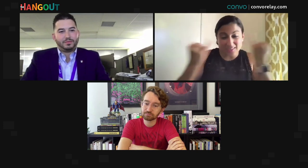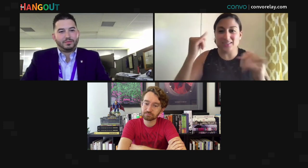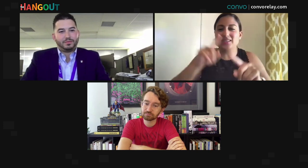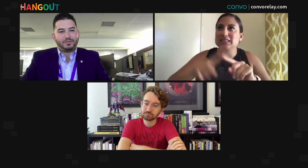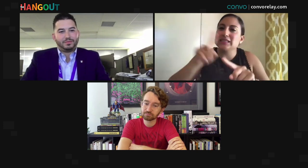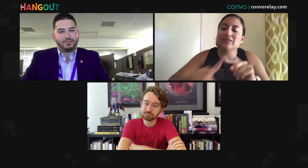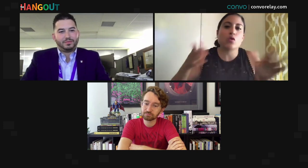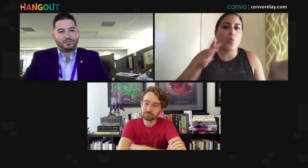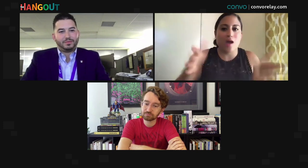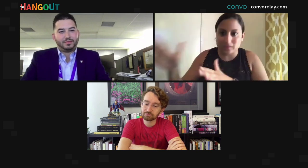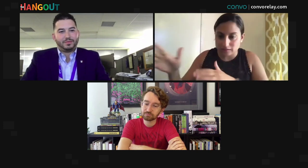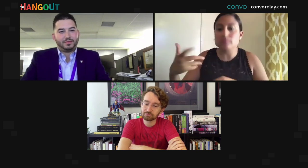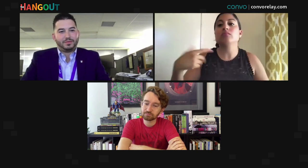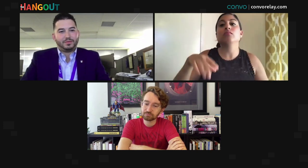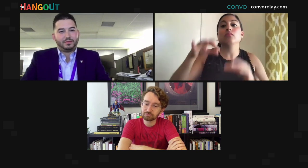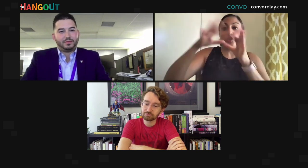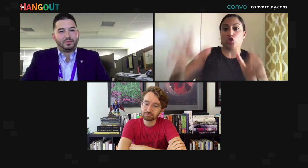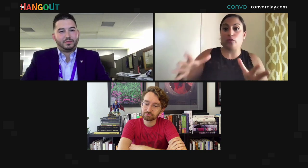So